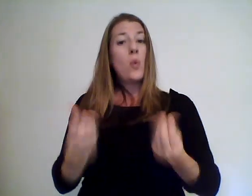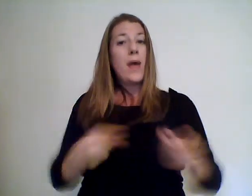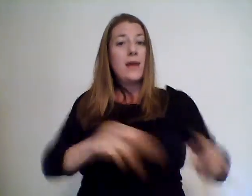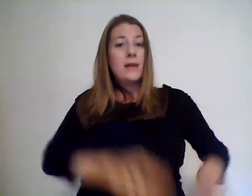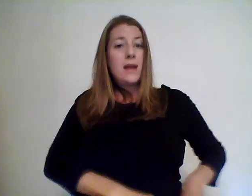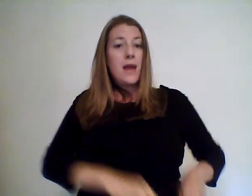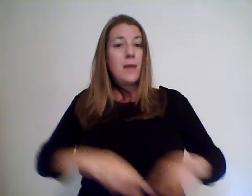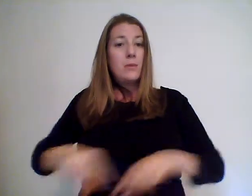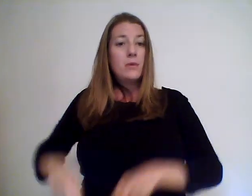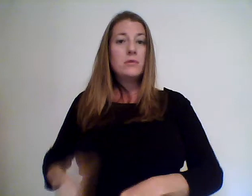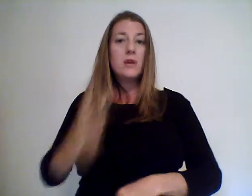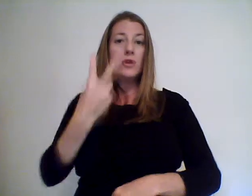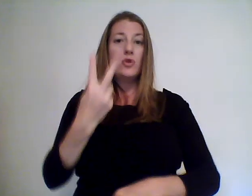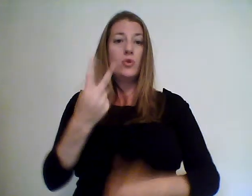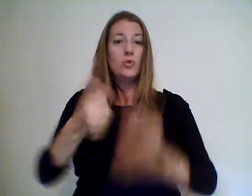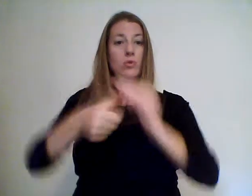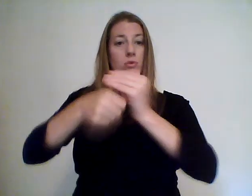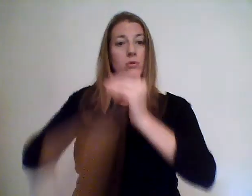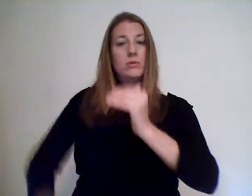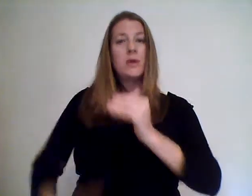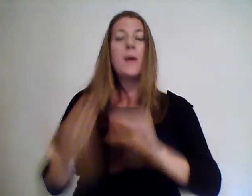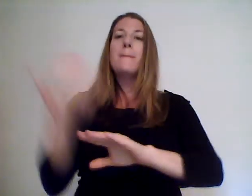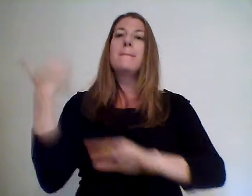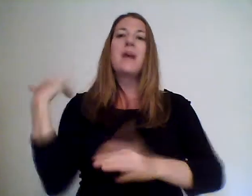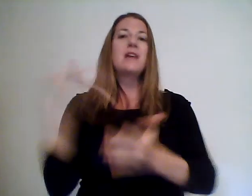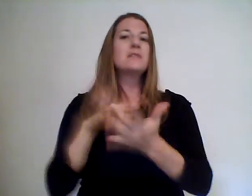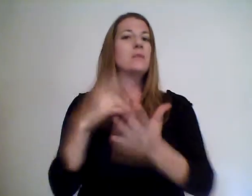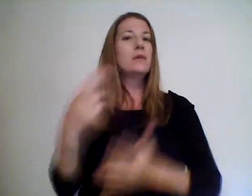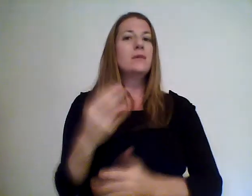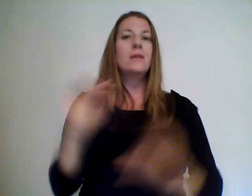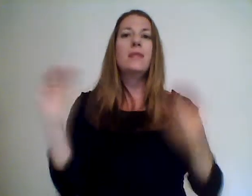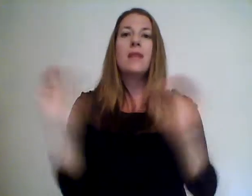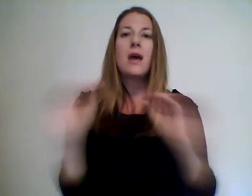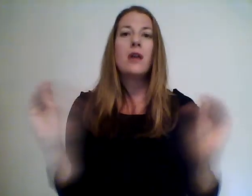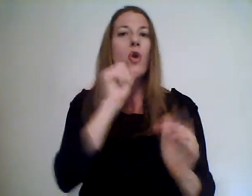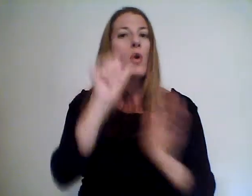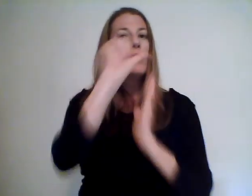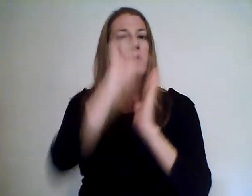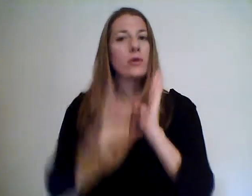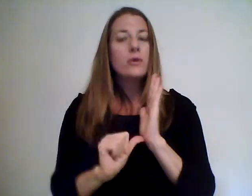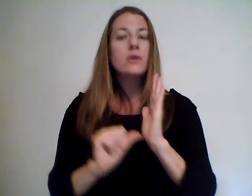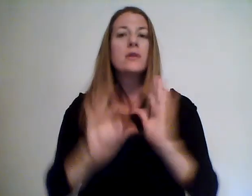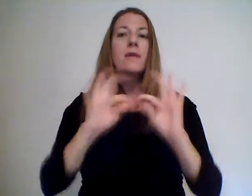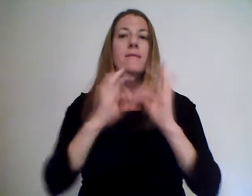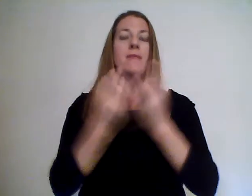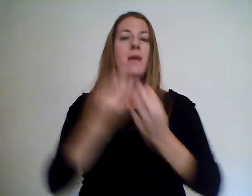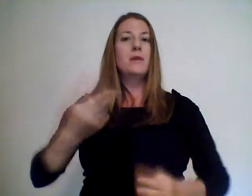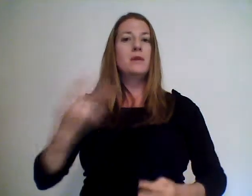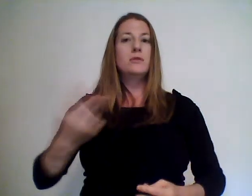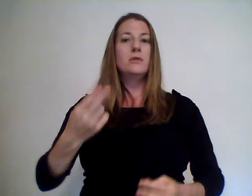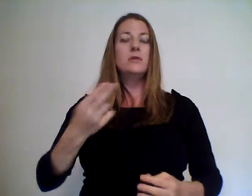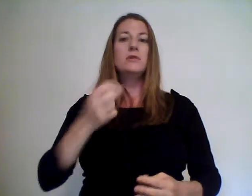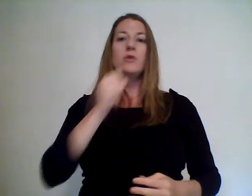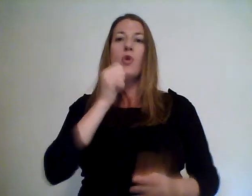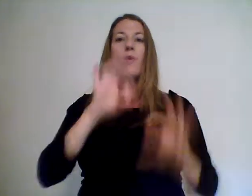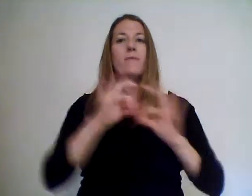stools. Past medical history, none, no surgeries. Family history, no family history of serious